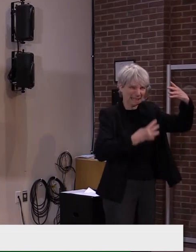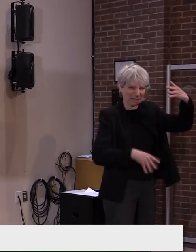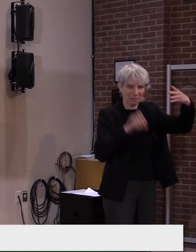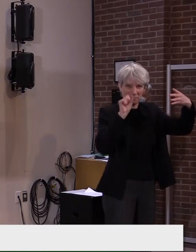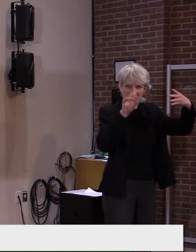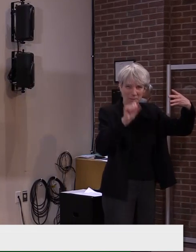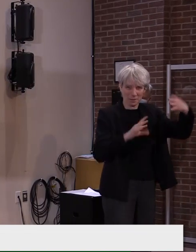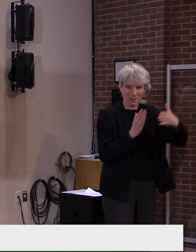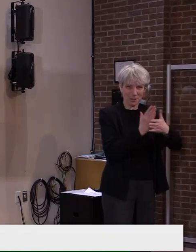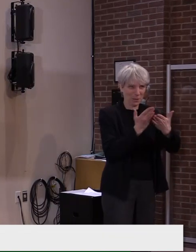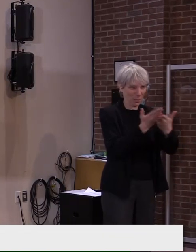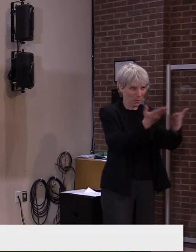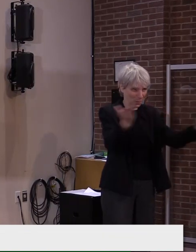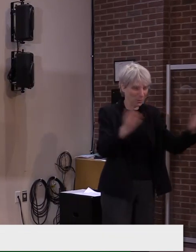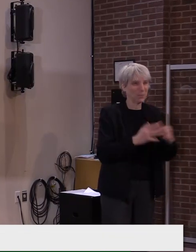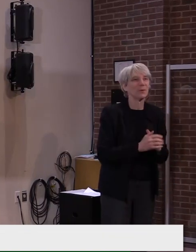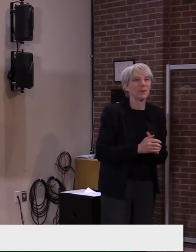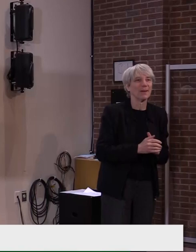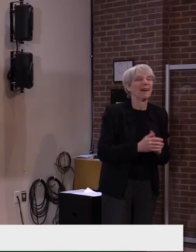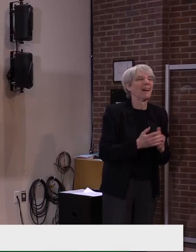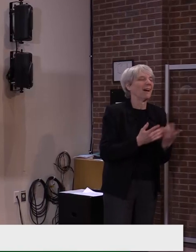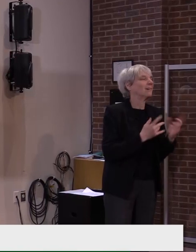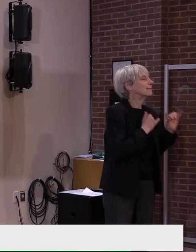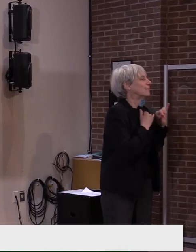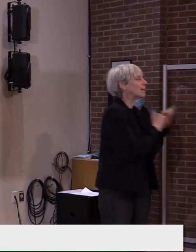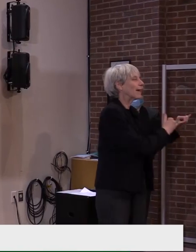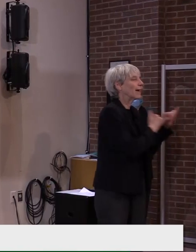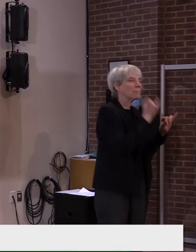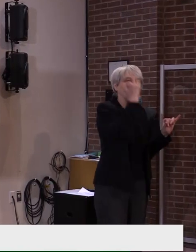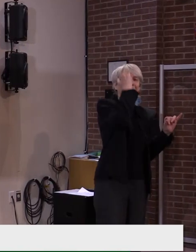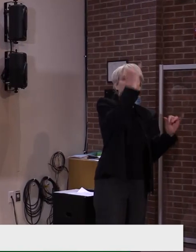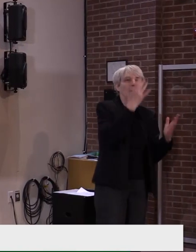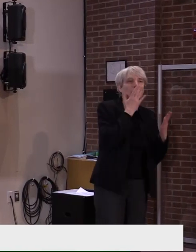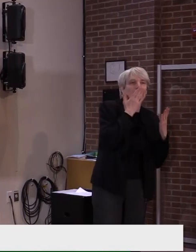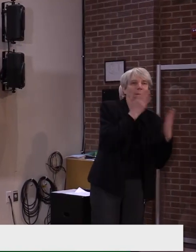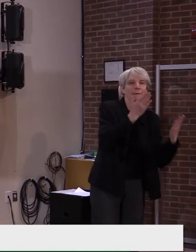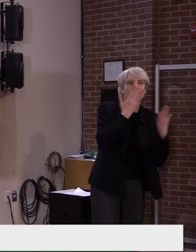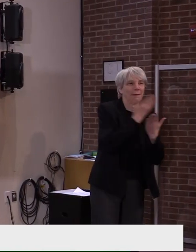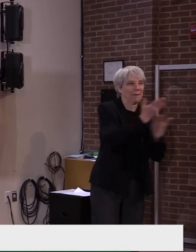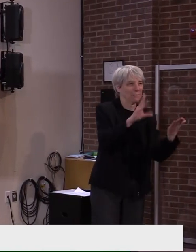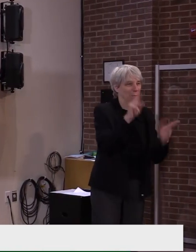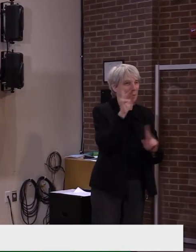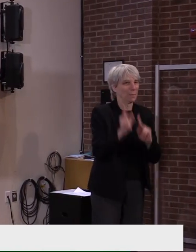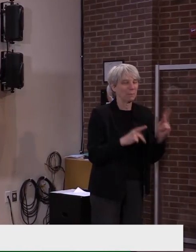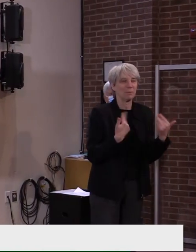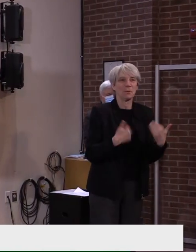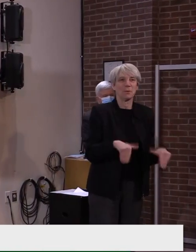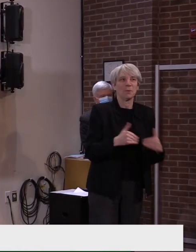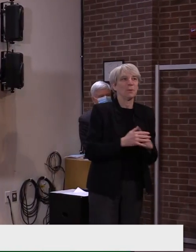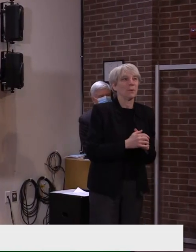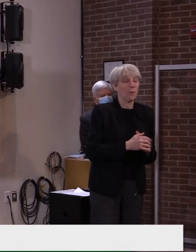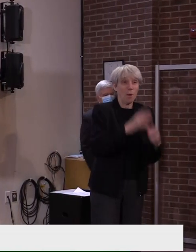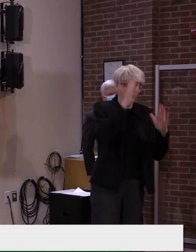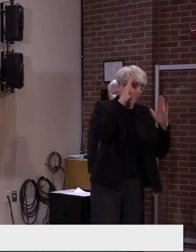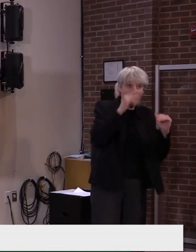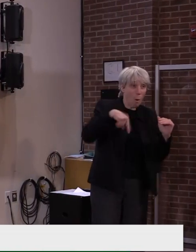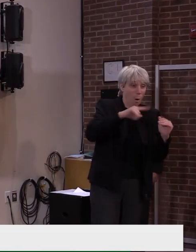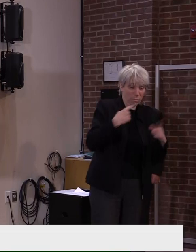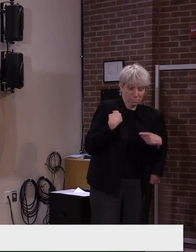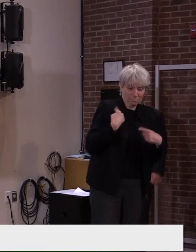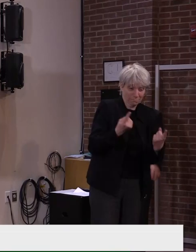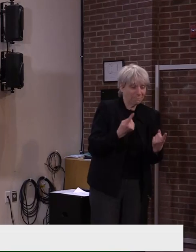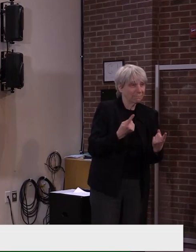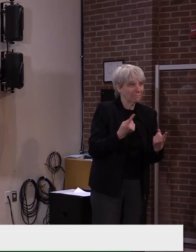the thanks to Vermonters and join everyone up here in hopes that you all had some time to enjoy